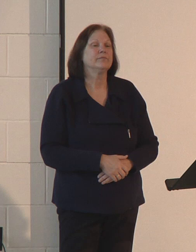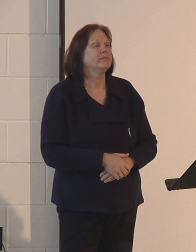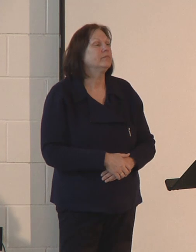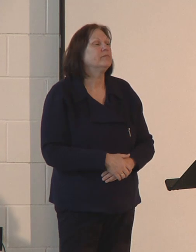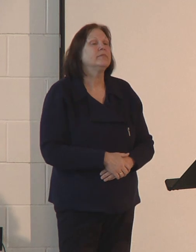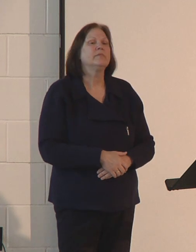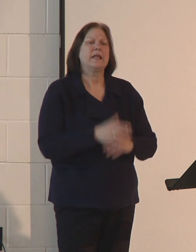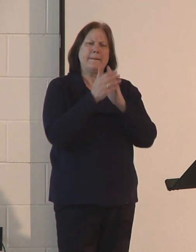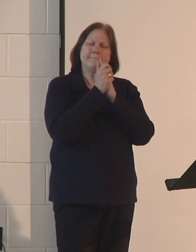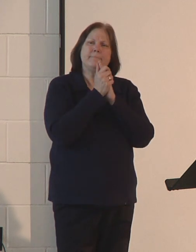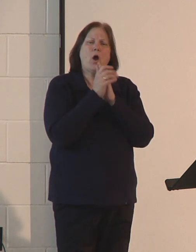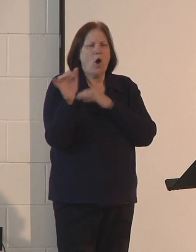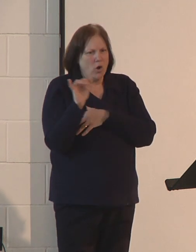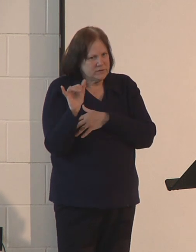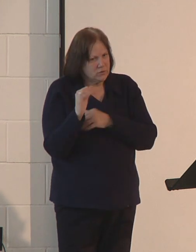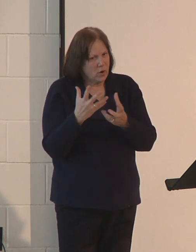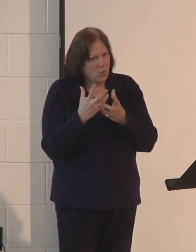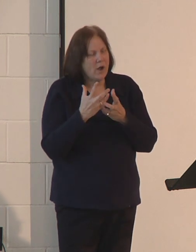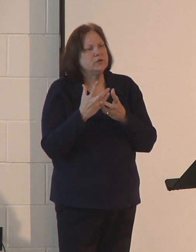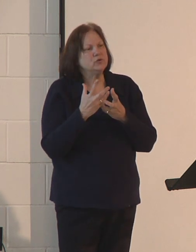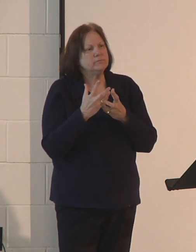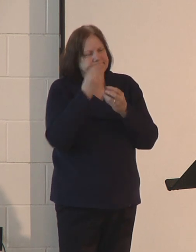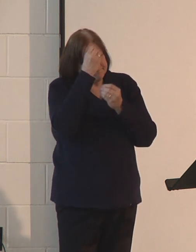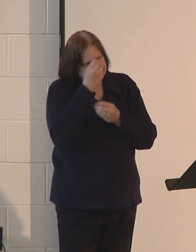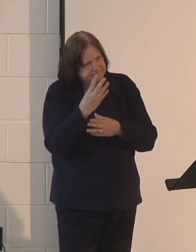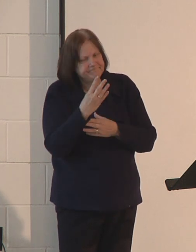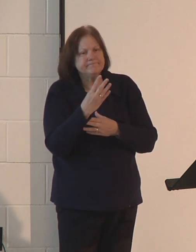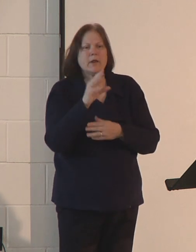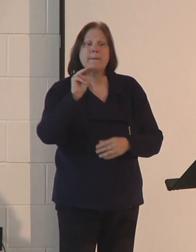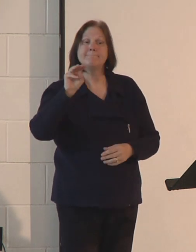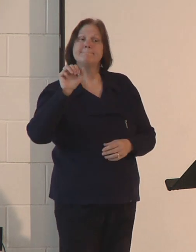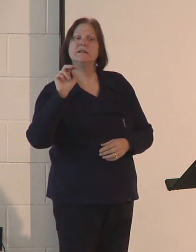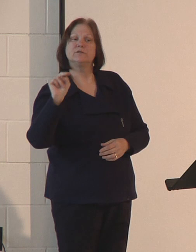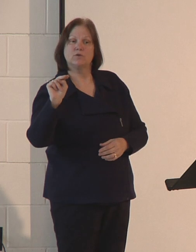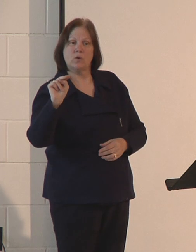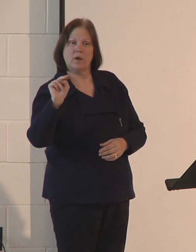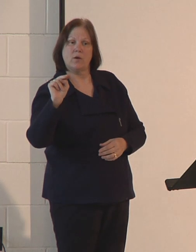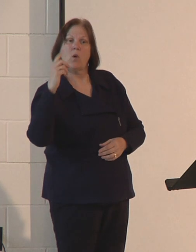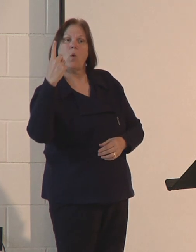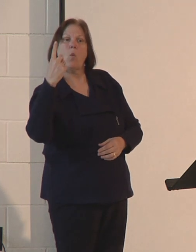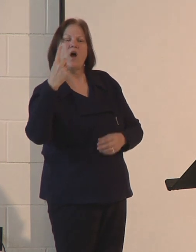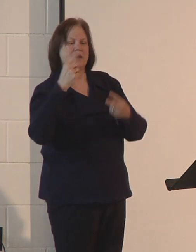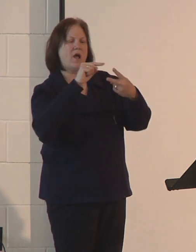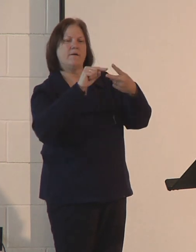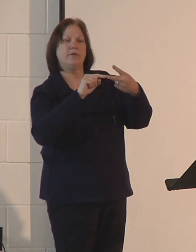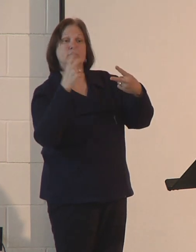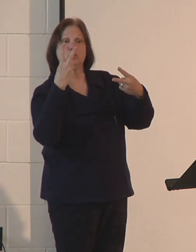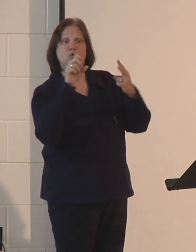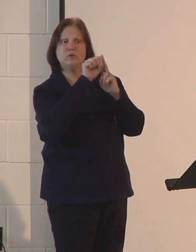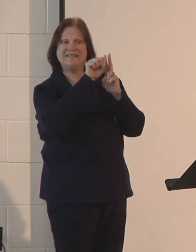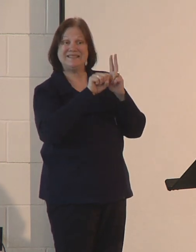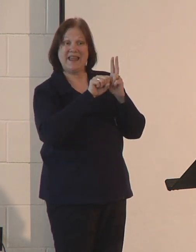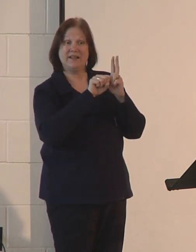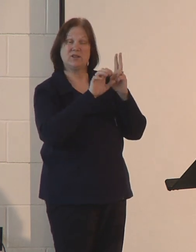In addition to that, I will share with you a little bit. Minnesota is one of the two states